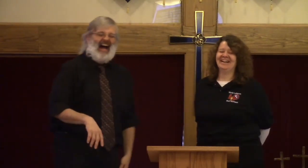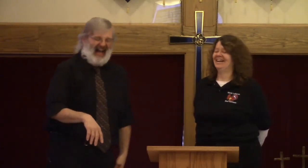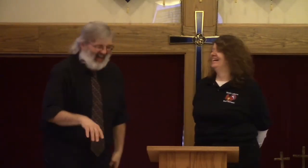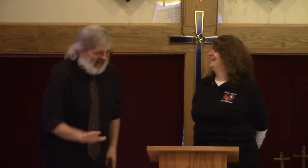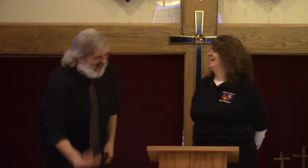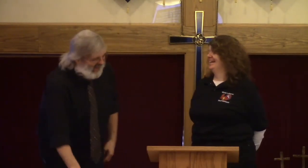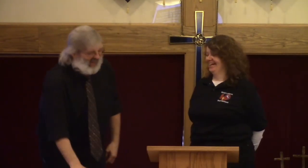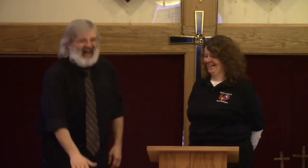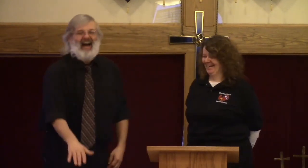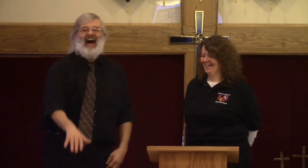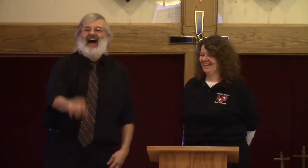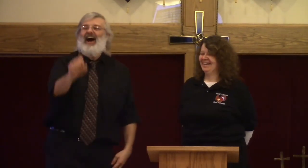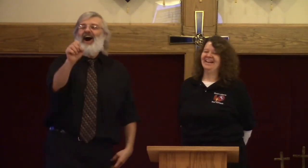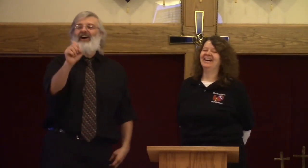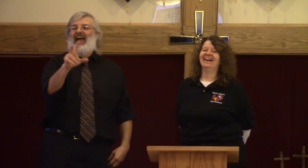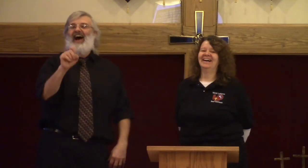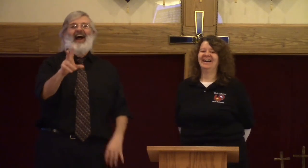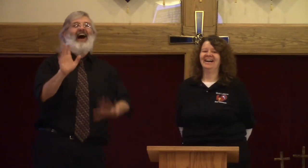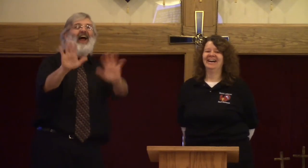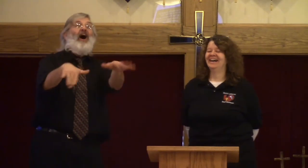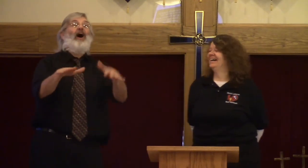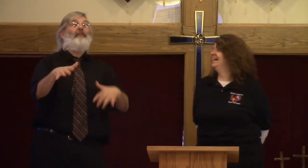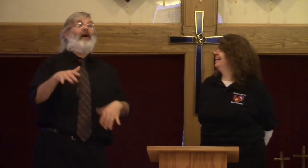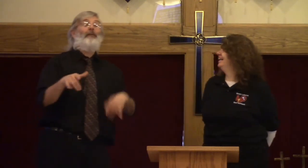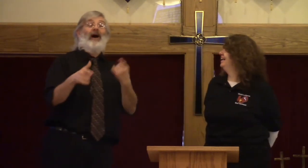Or you know what? Hey.